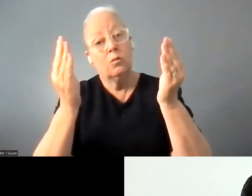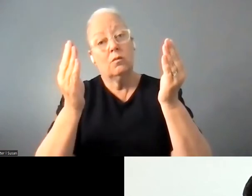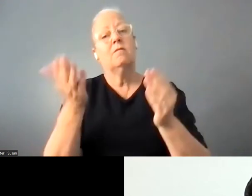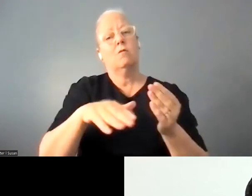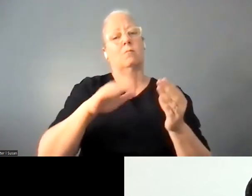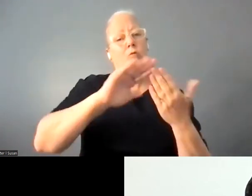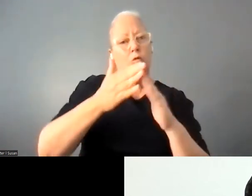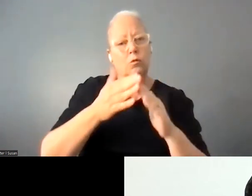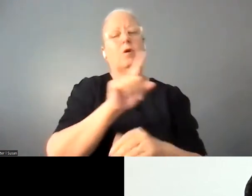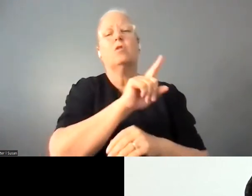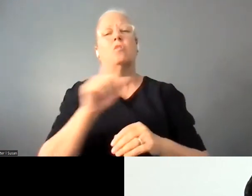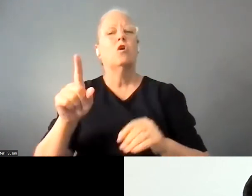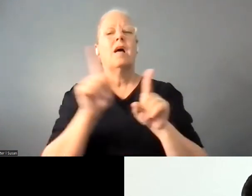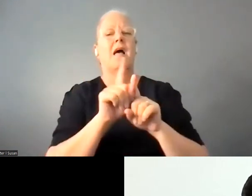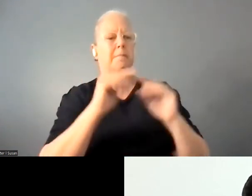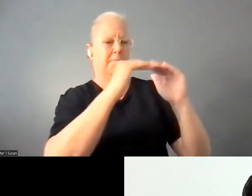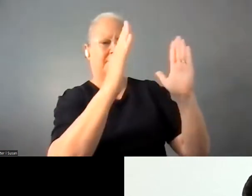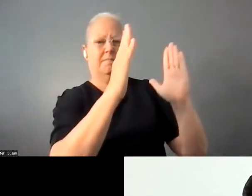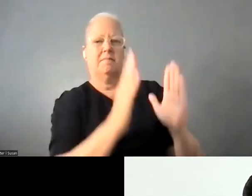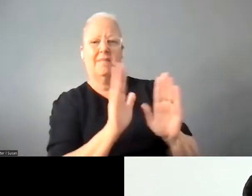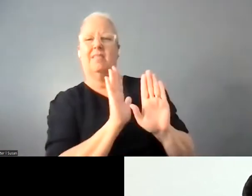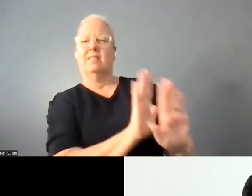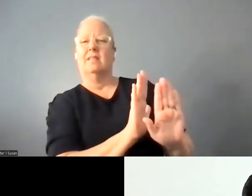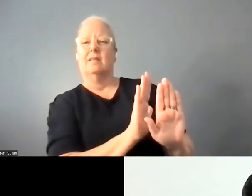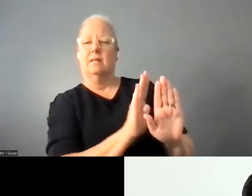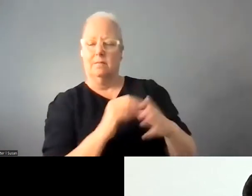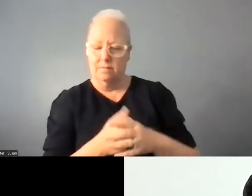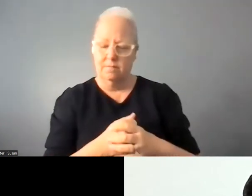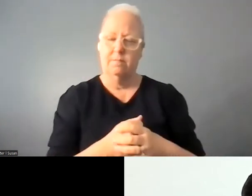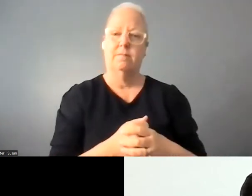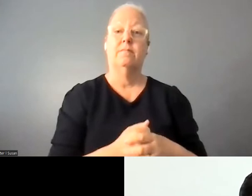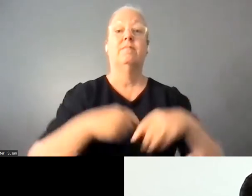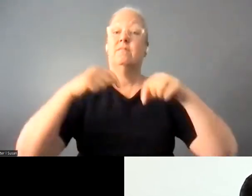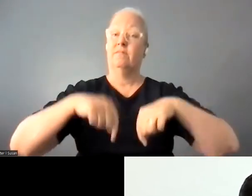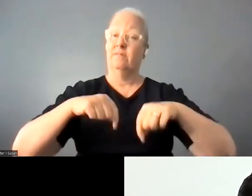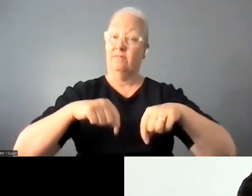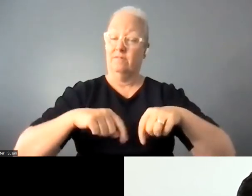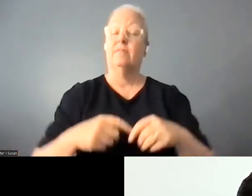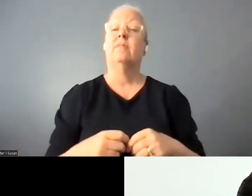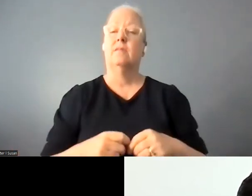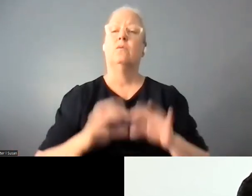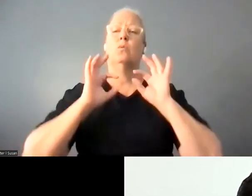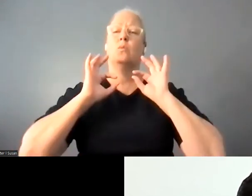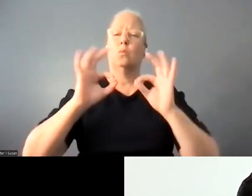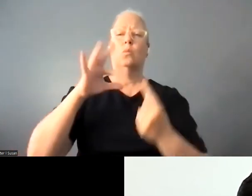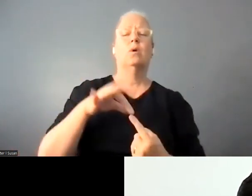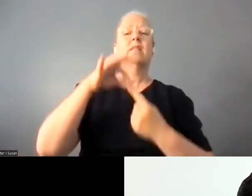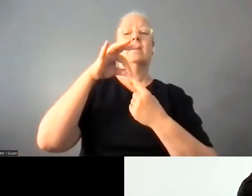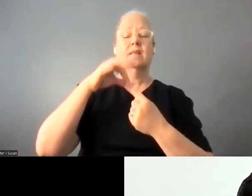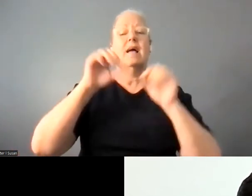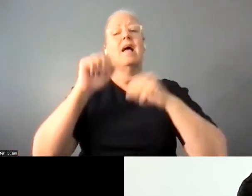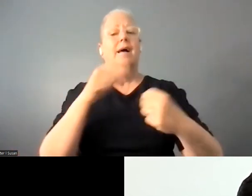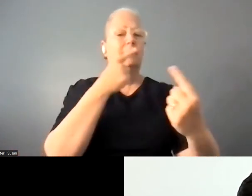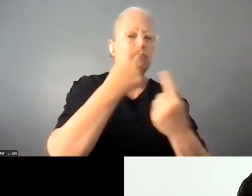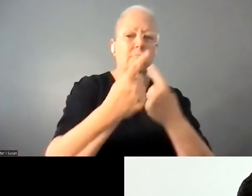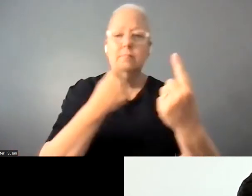deinstitutionalization. This youth summit will be a unique platform for all of us to create a dialogue between